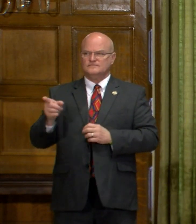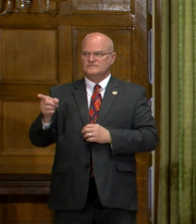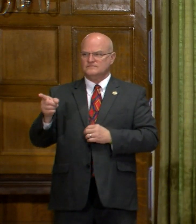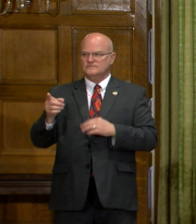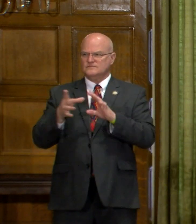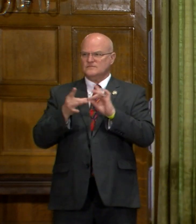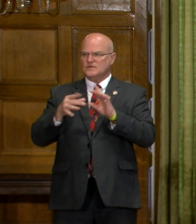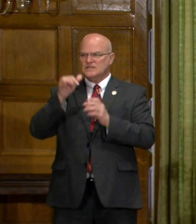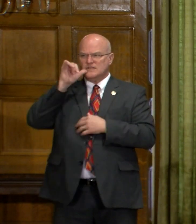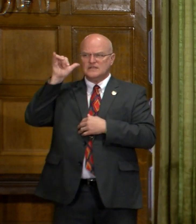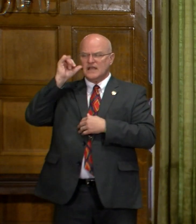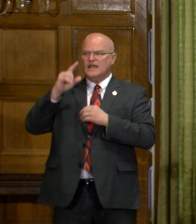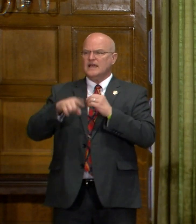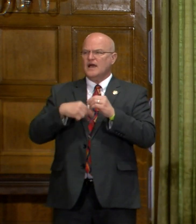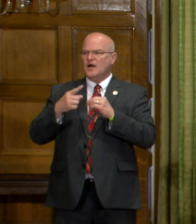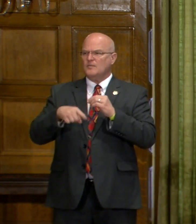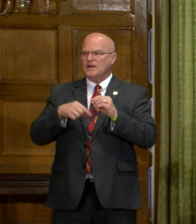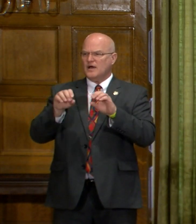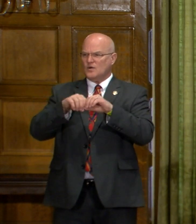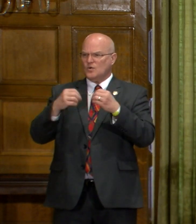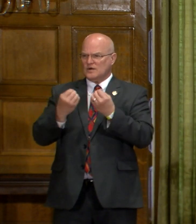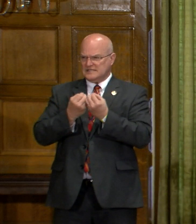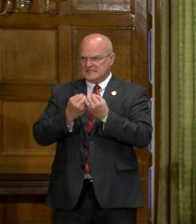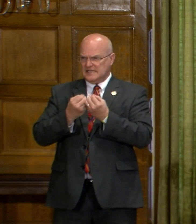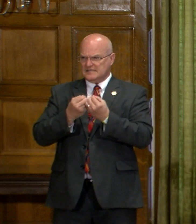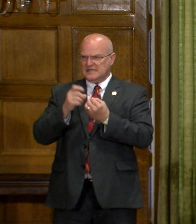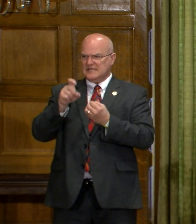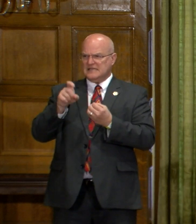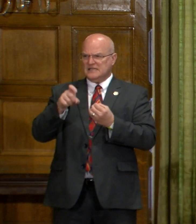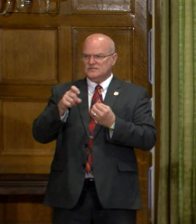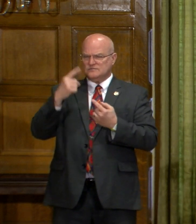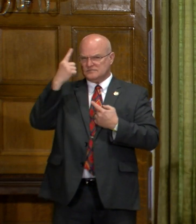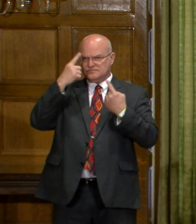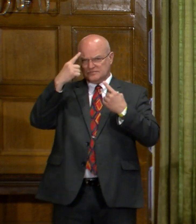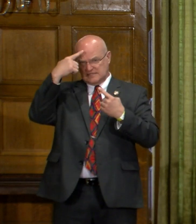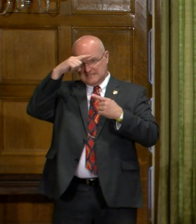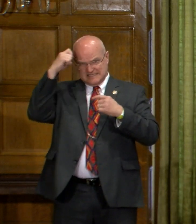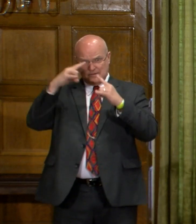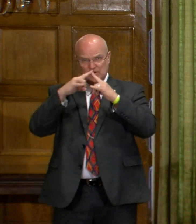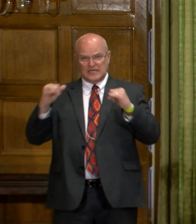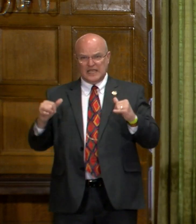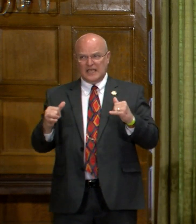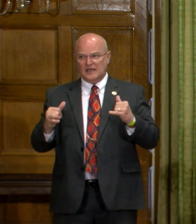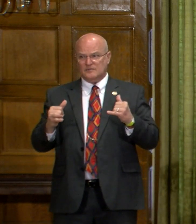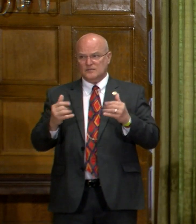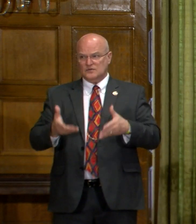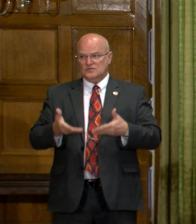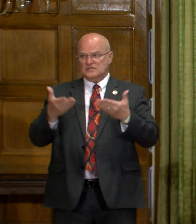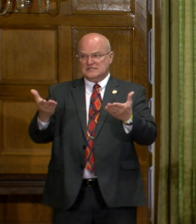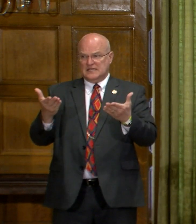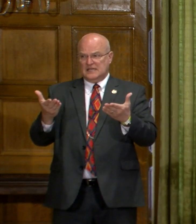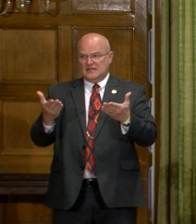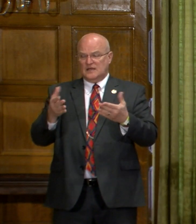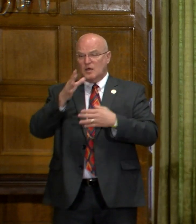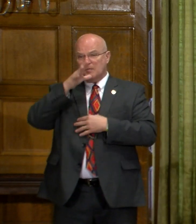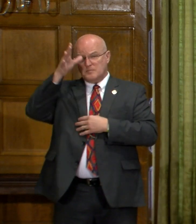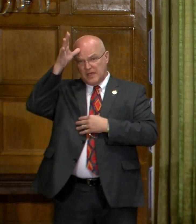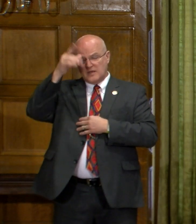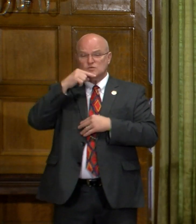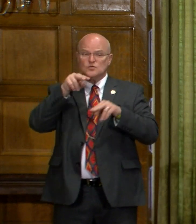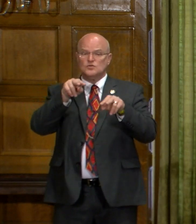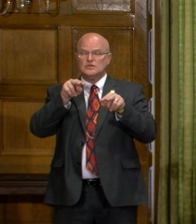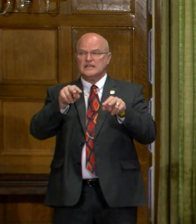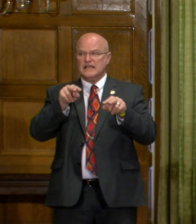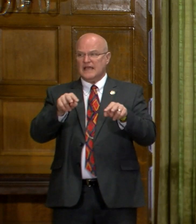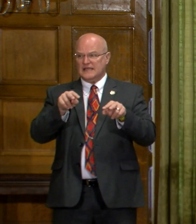You mentioned yesterday about organizations needing to rethink summer camps. What do you suggest to parents who are